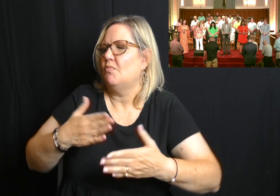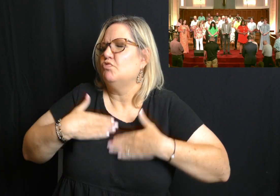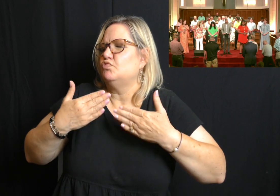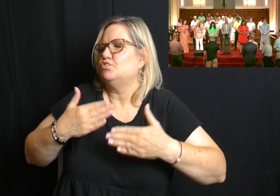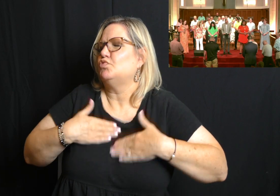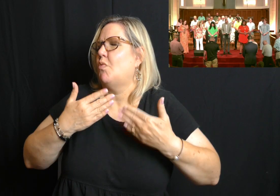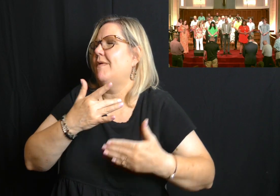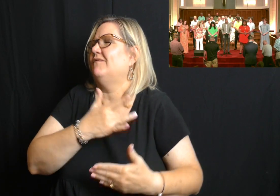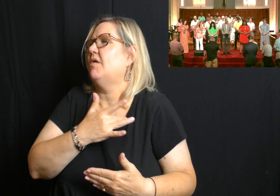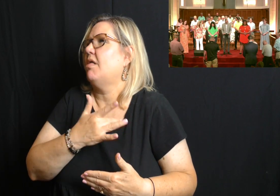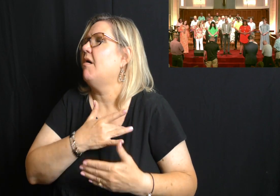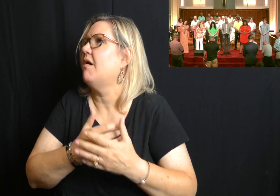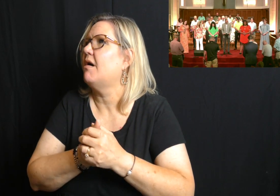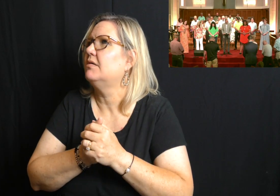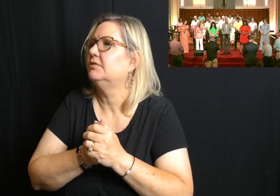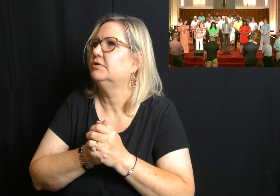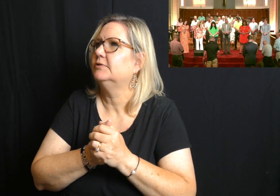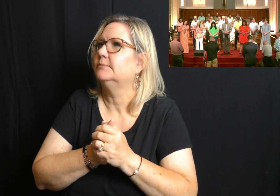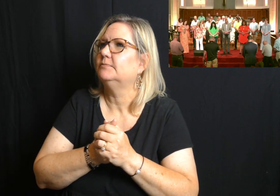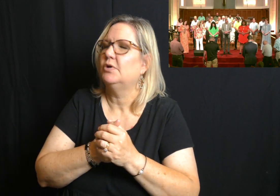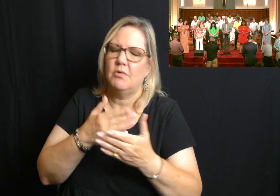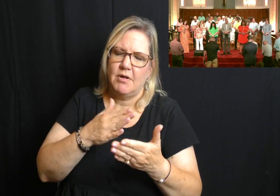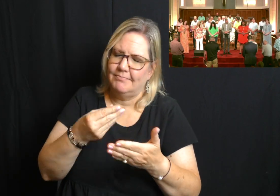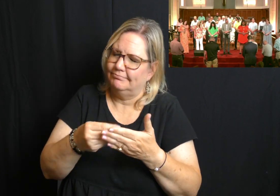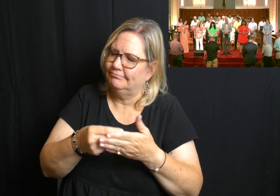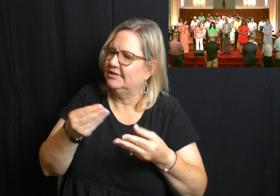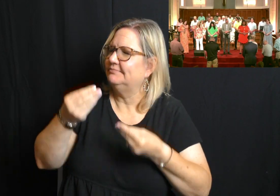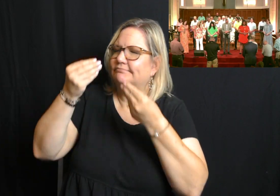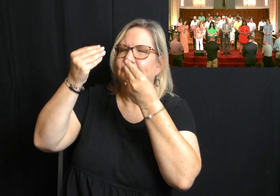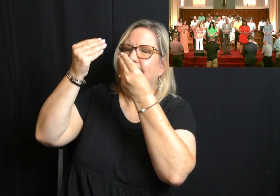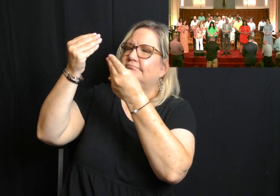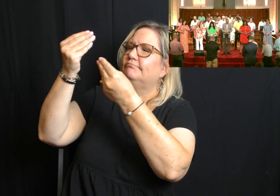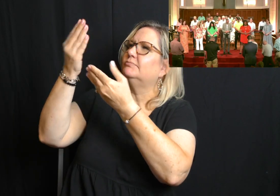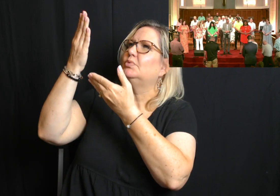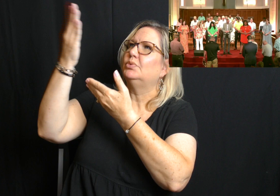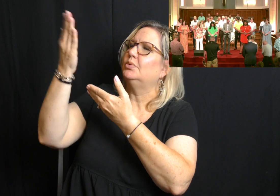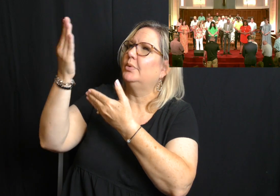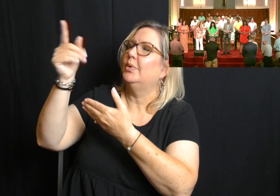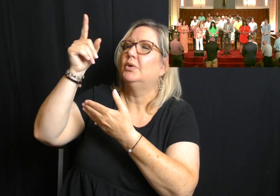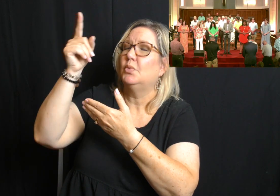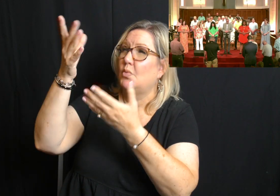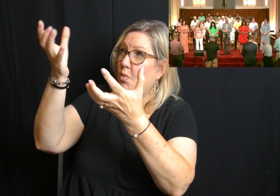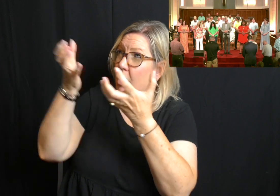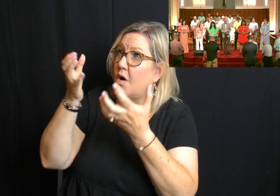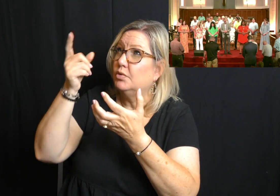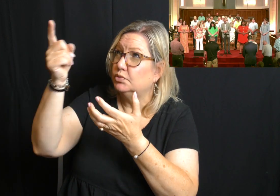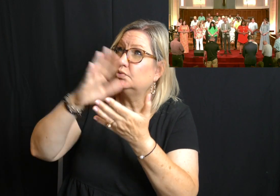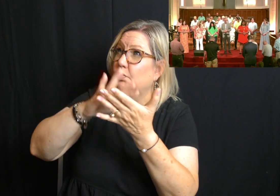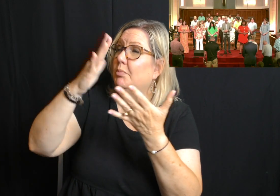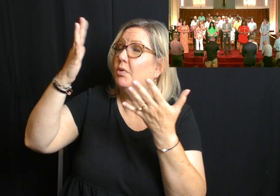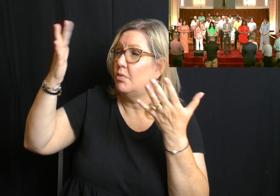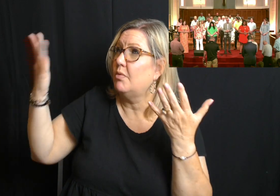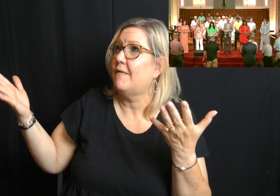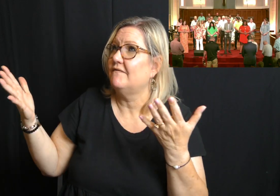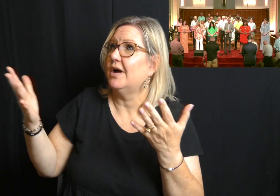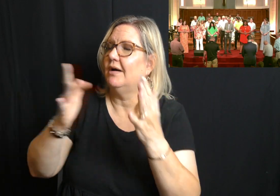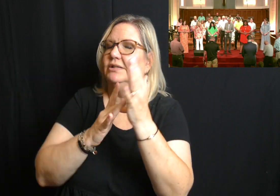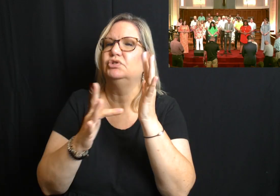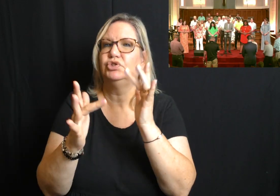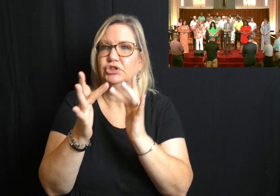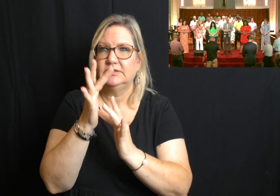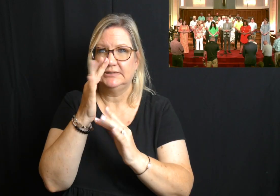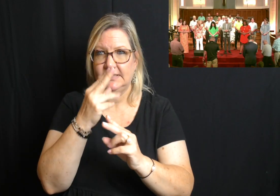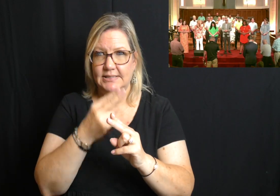to raise these tithes and offerings up to you so that we can glorify your kingdom. In Jesus' name we